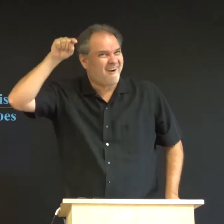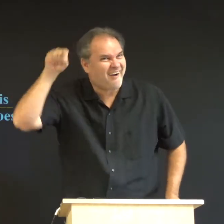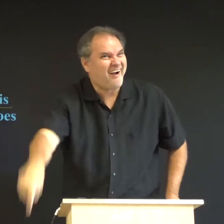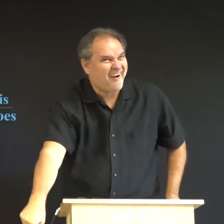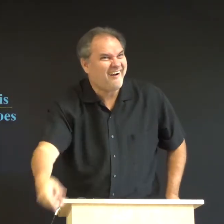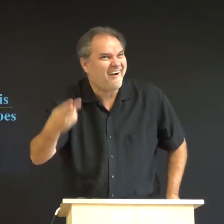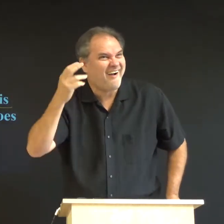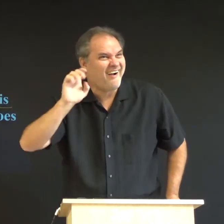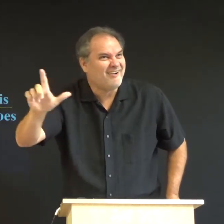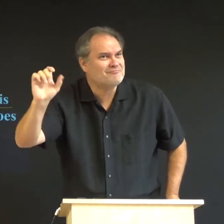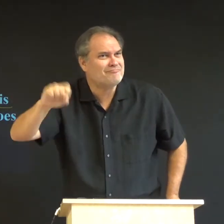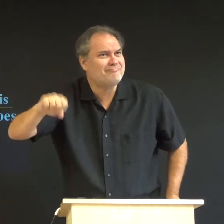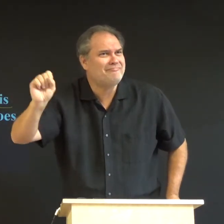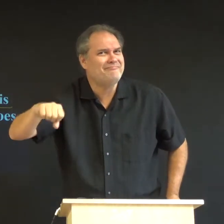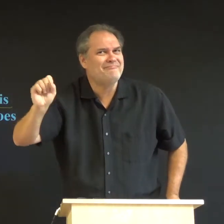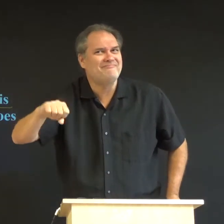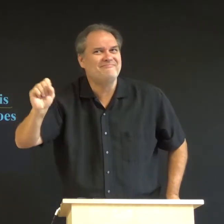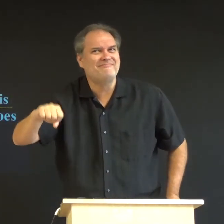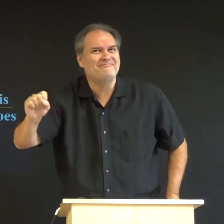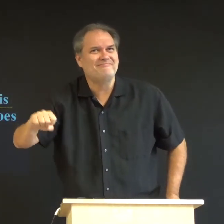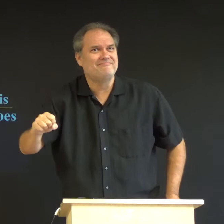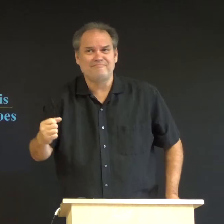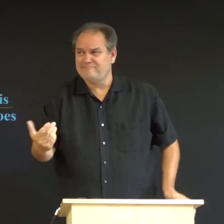Where did they go? They were going to hell.